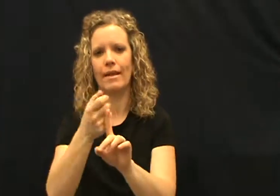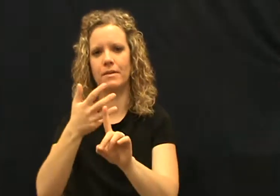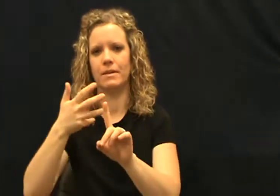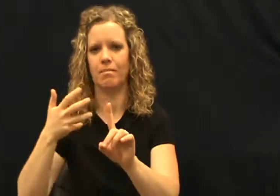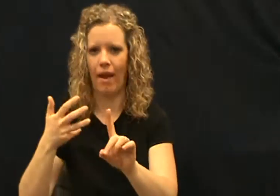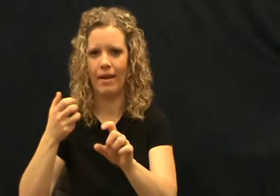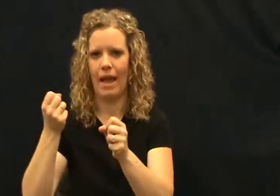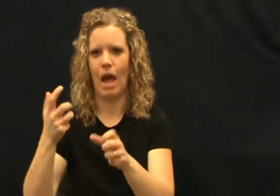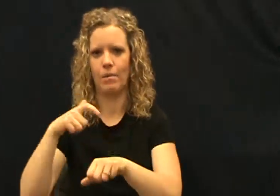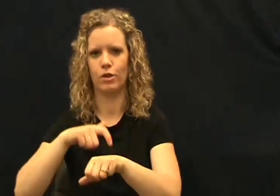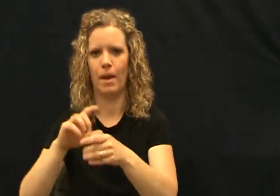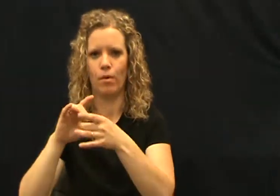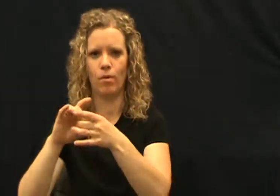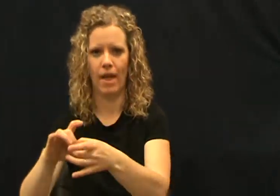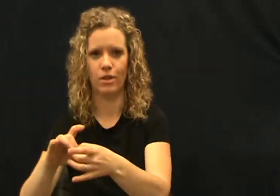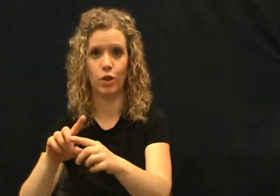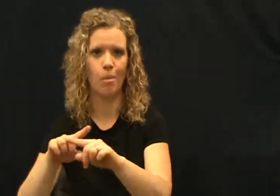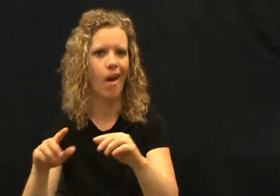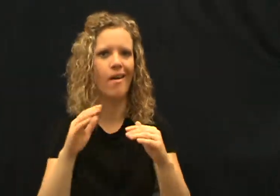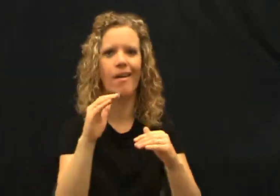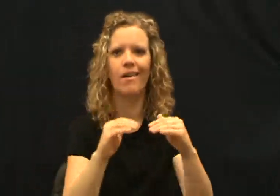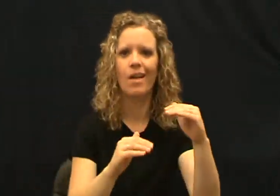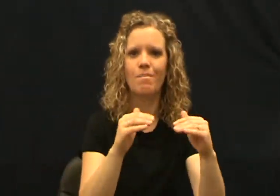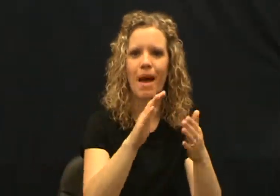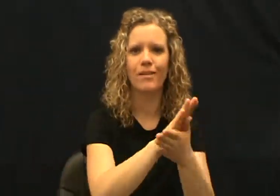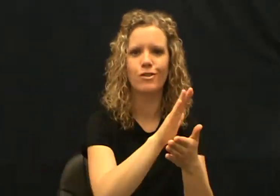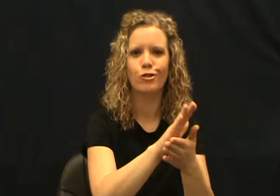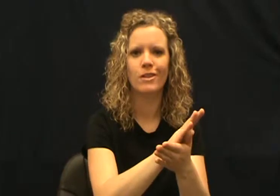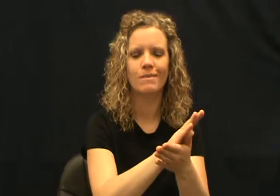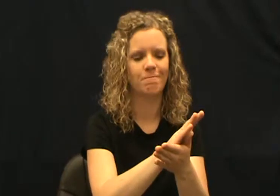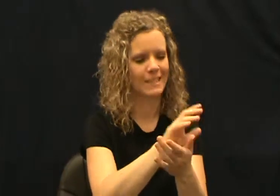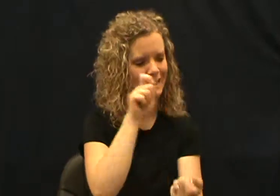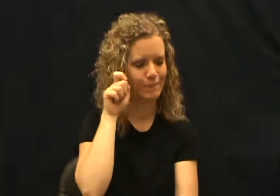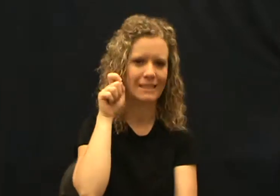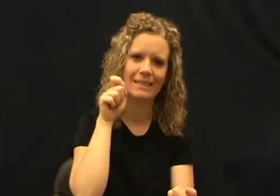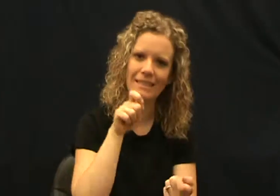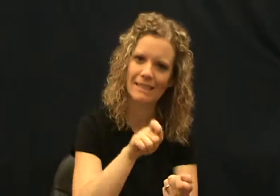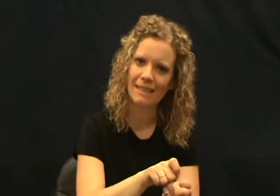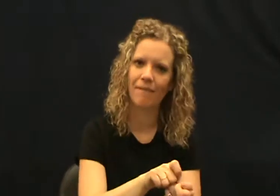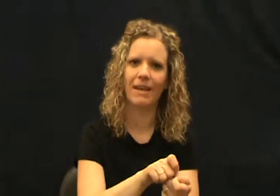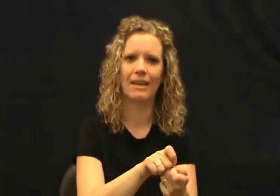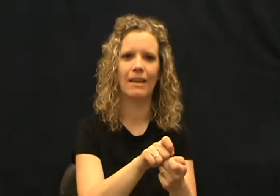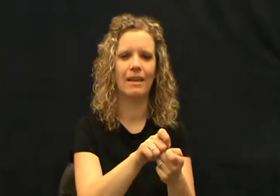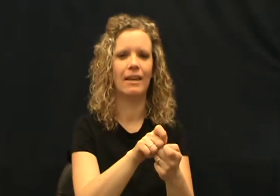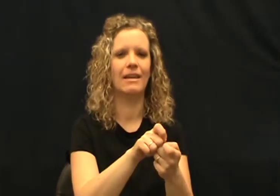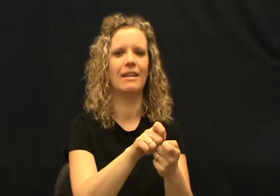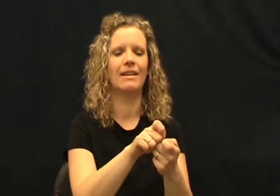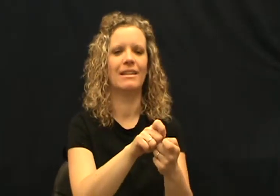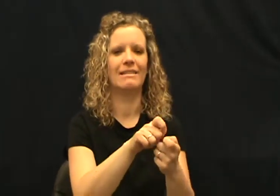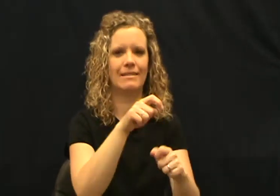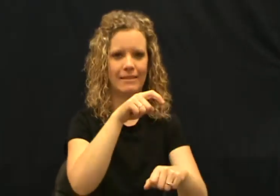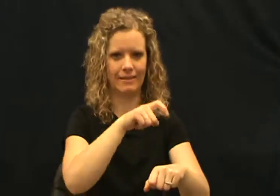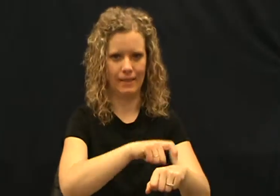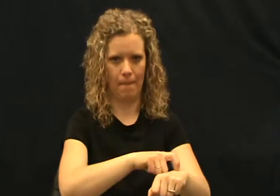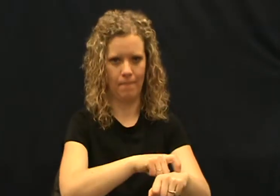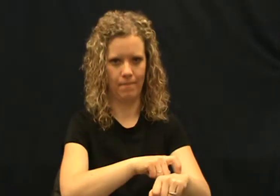statement relates to. But a balance sheet refers to a very specific point in time, in this case August